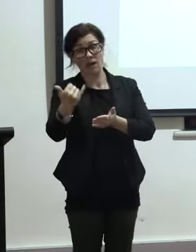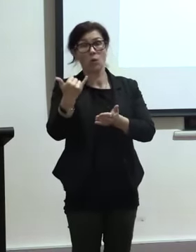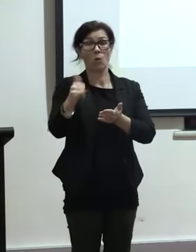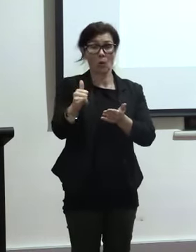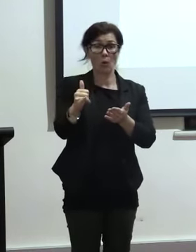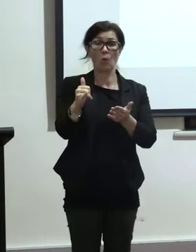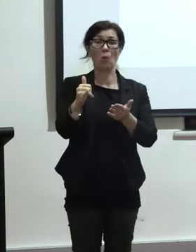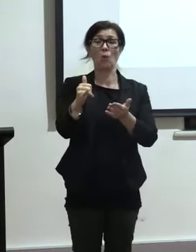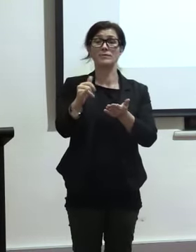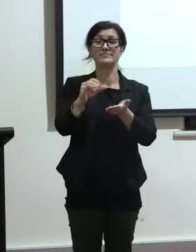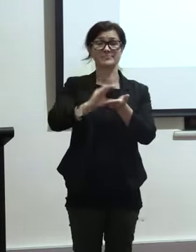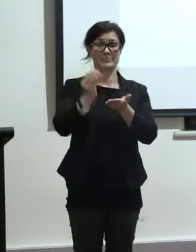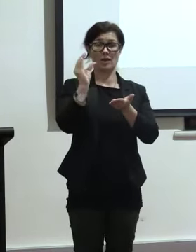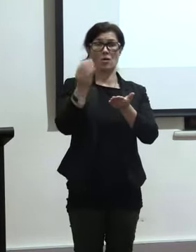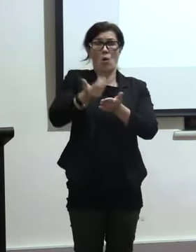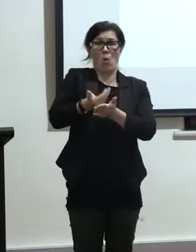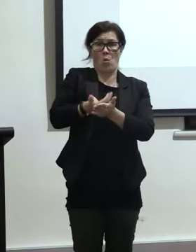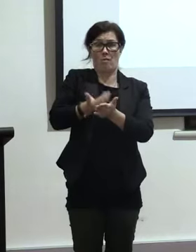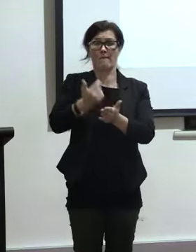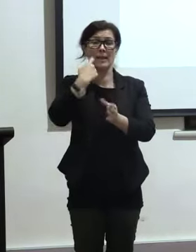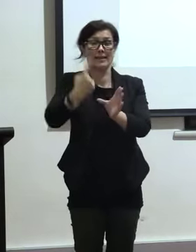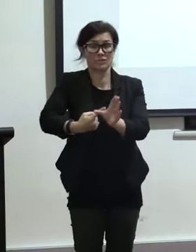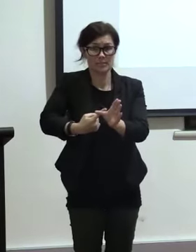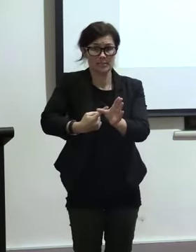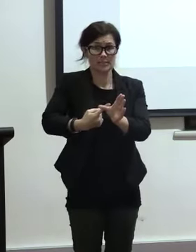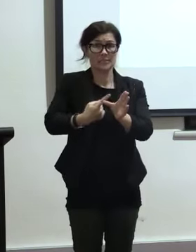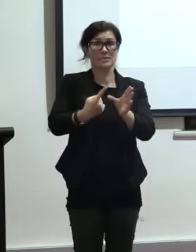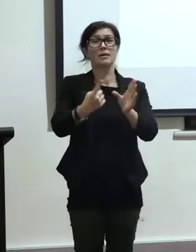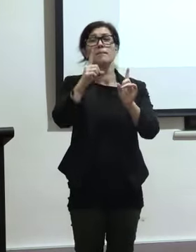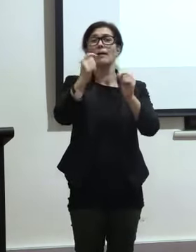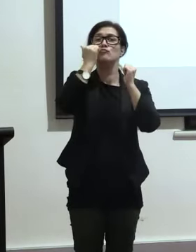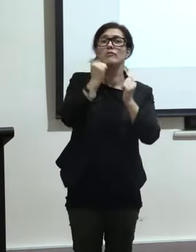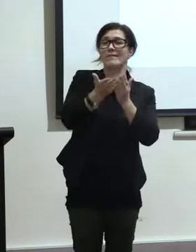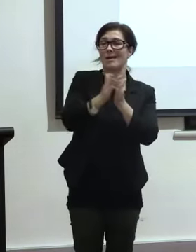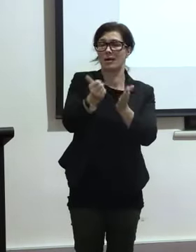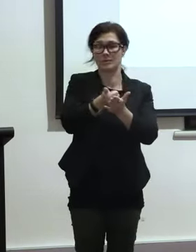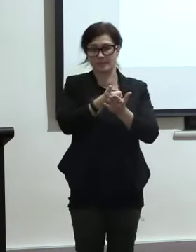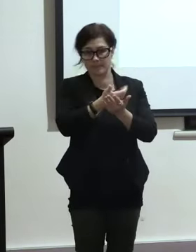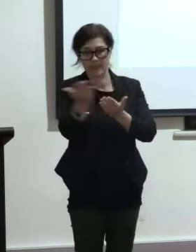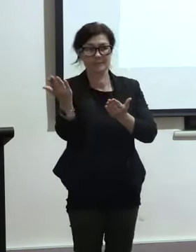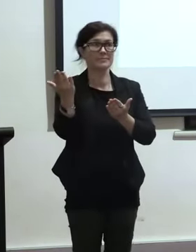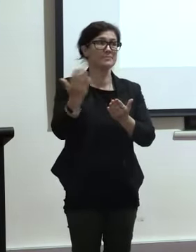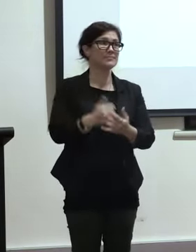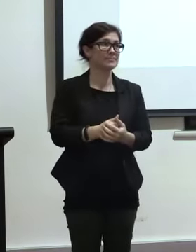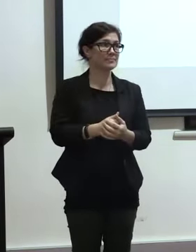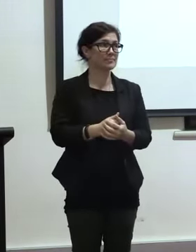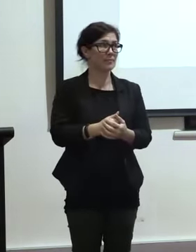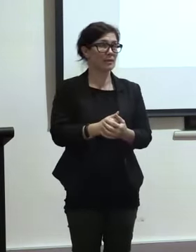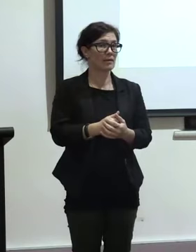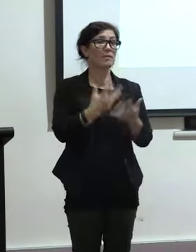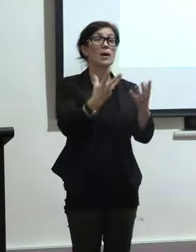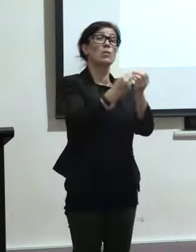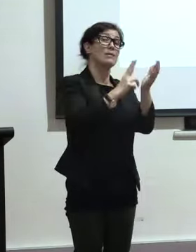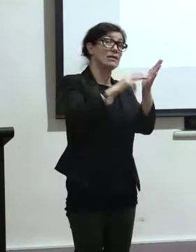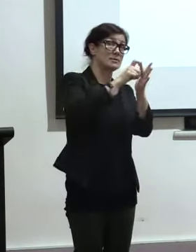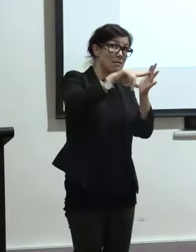money, because there were no checks and balances while the year was progressing. So with the